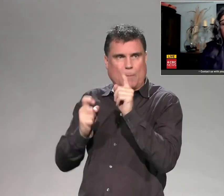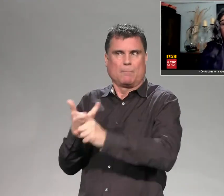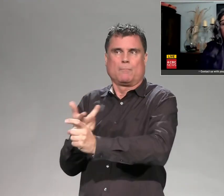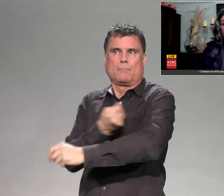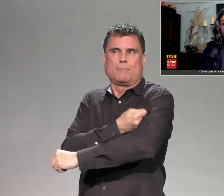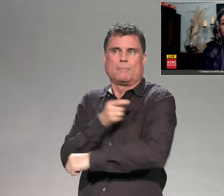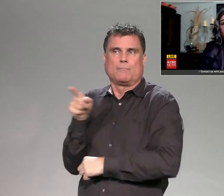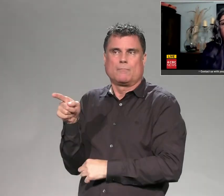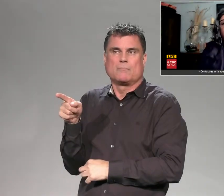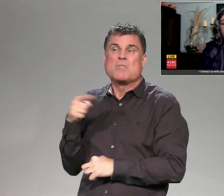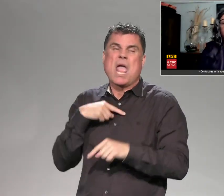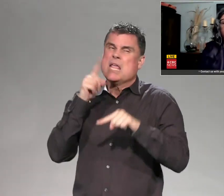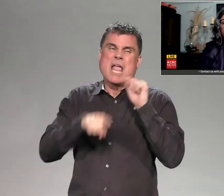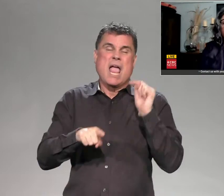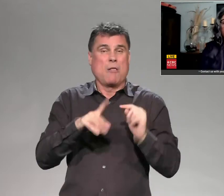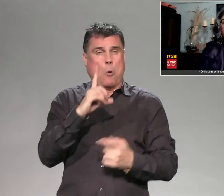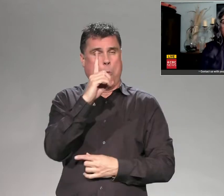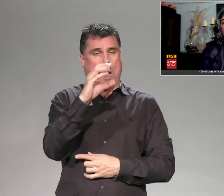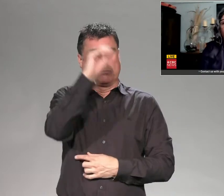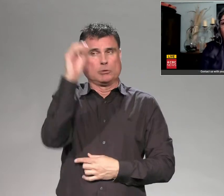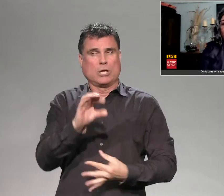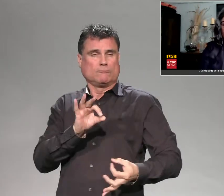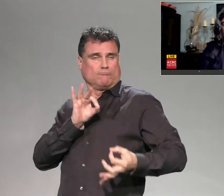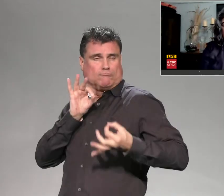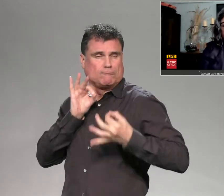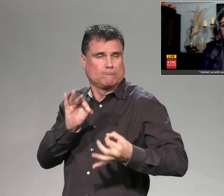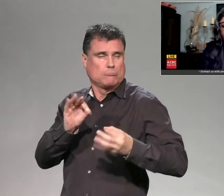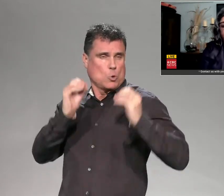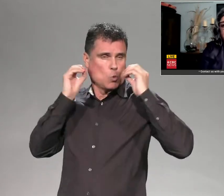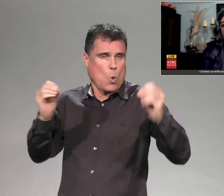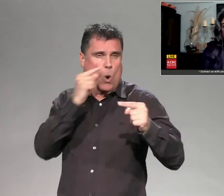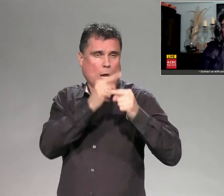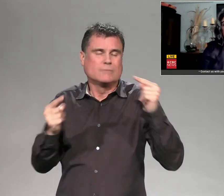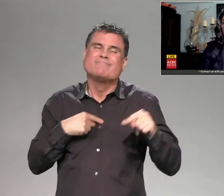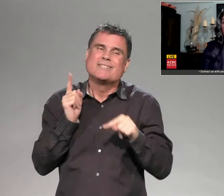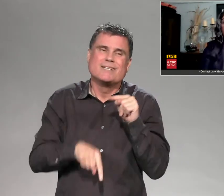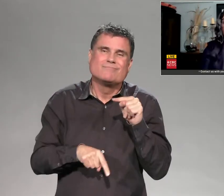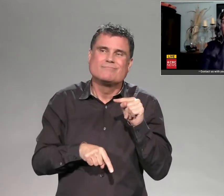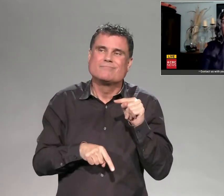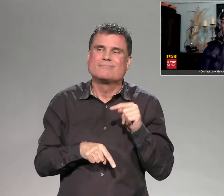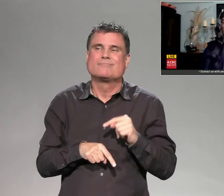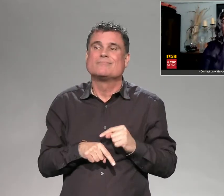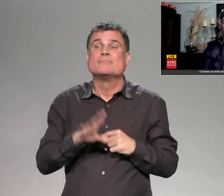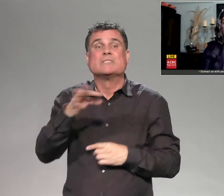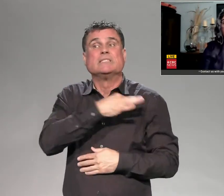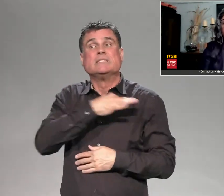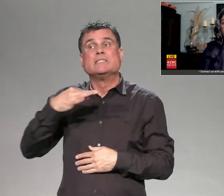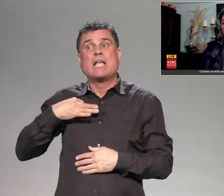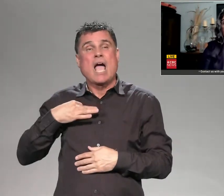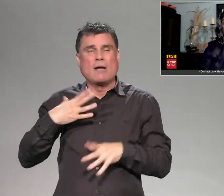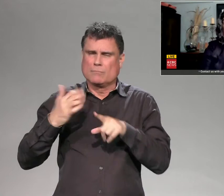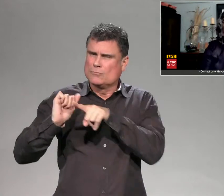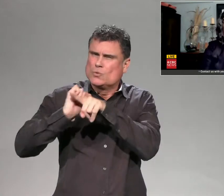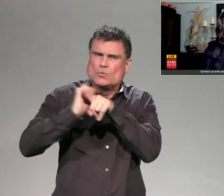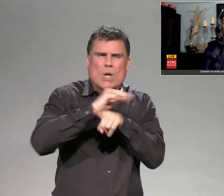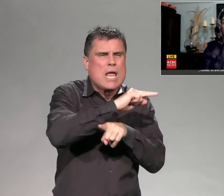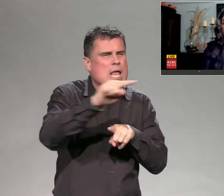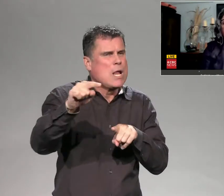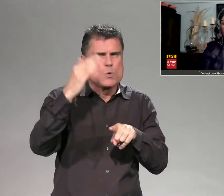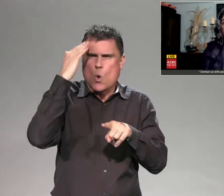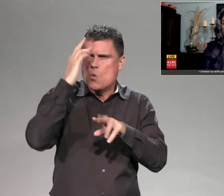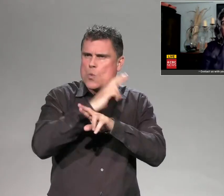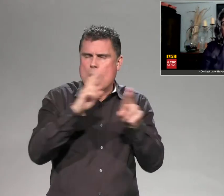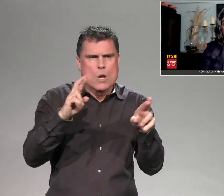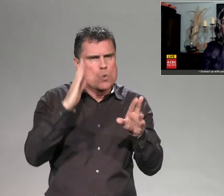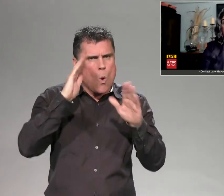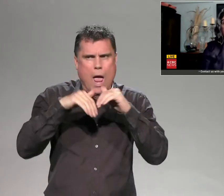providing vaccine is highly capable of responding to an allergic reaction to make sure that